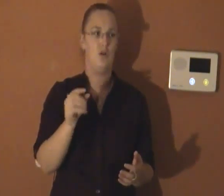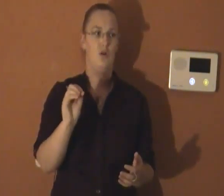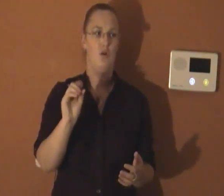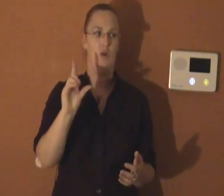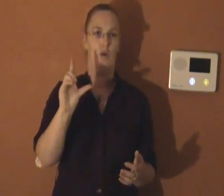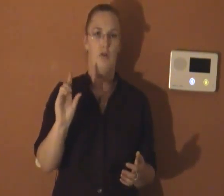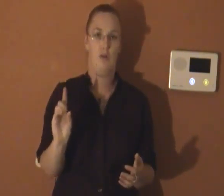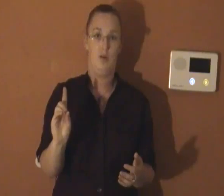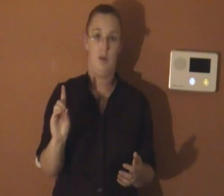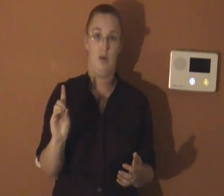still have today.